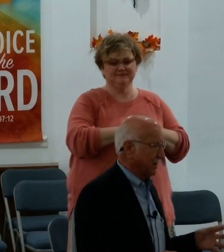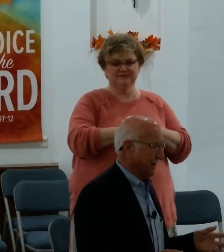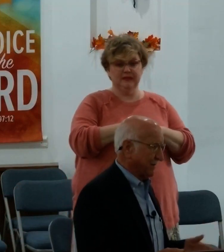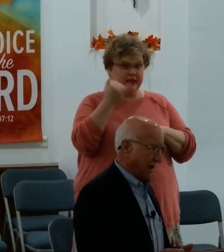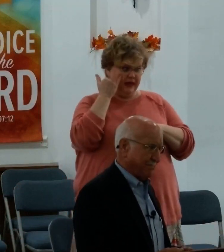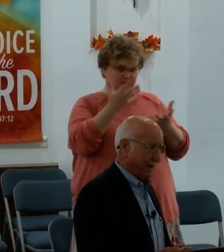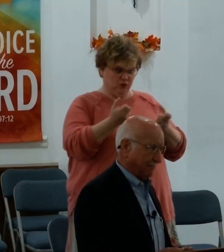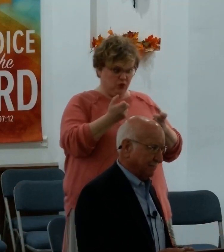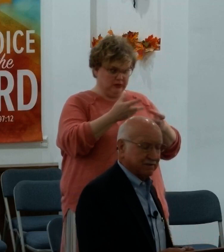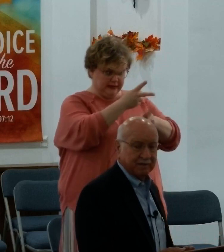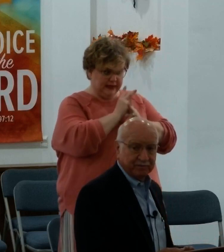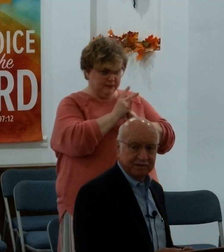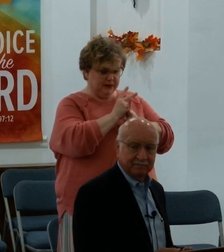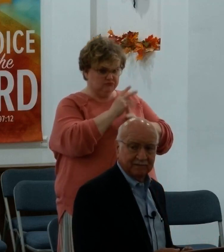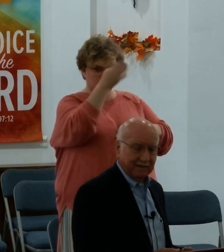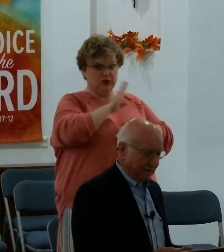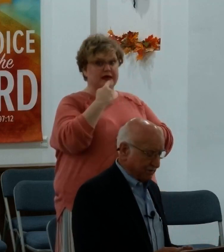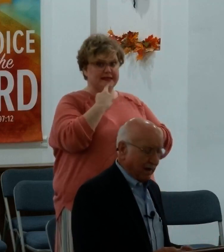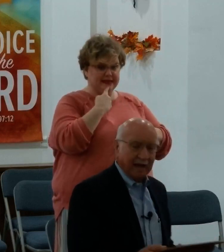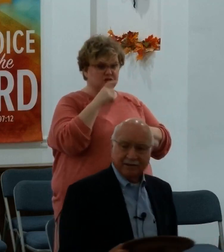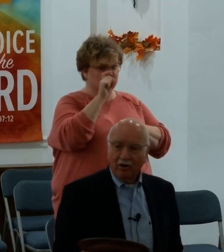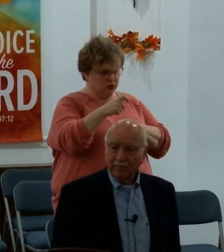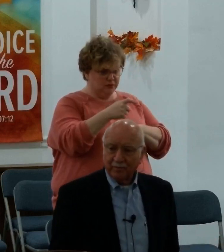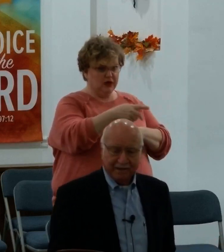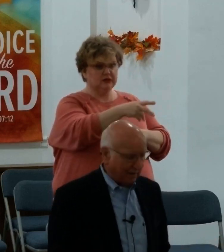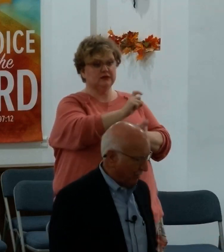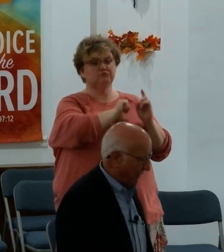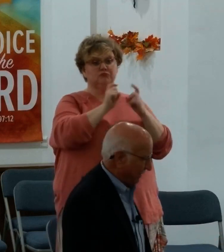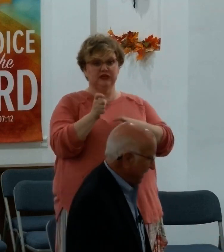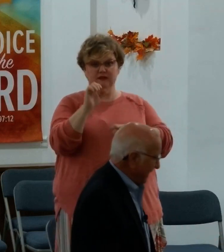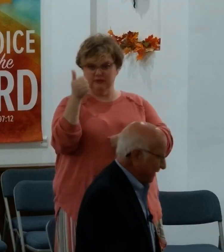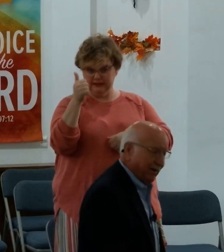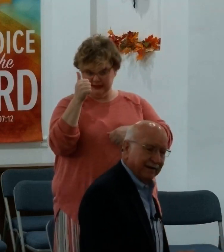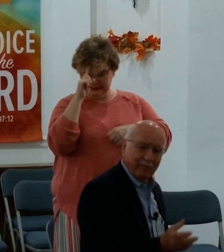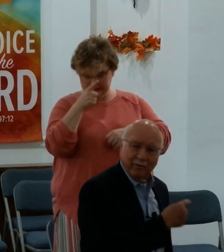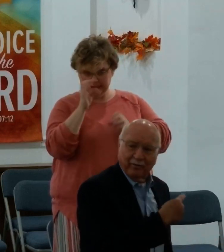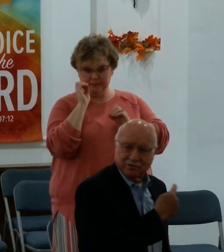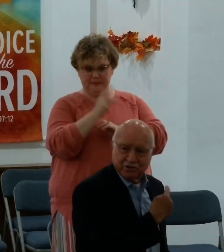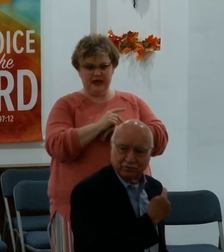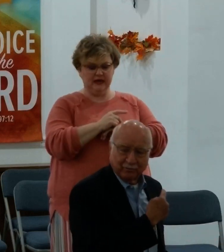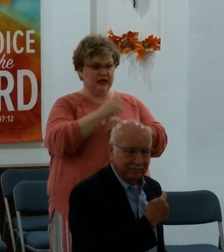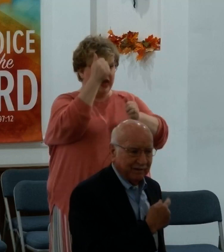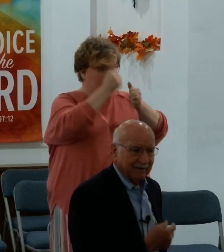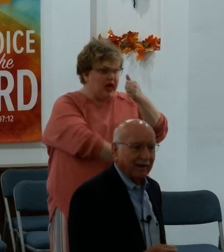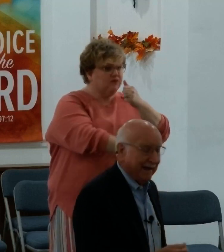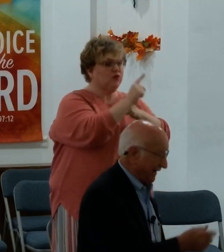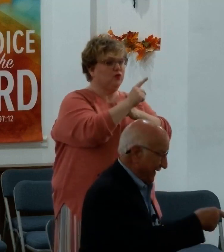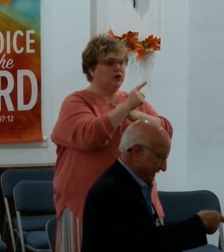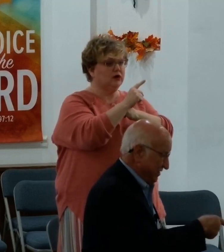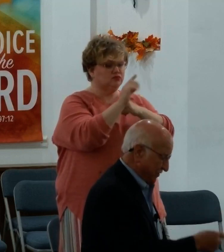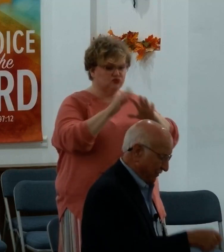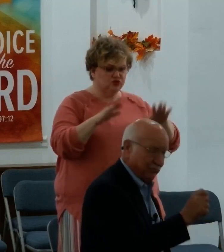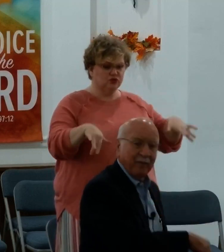says you got to give a dime back. That's 10%. So I got the offering plate, and I went around, and every one of those children gladly,